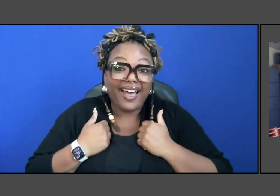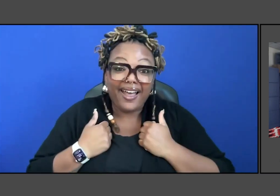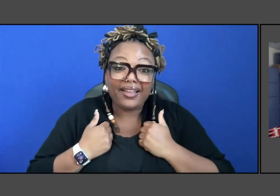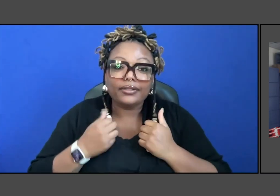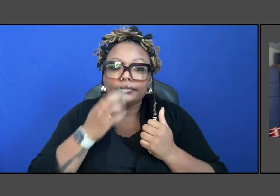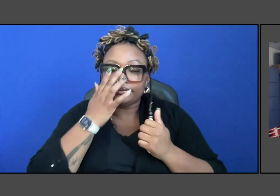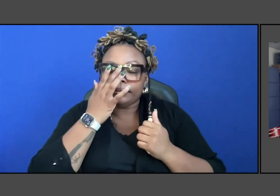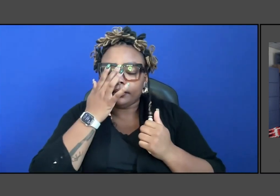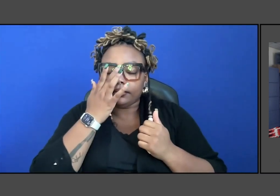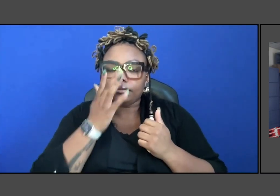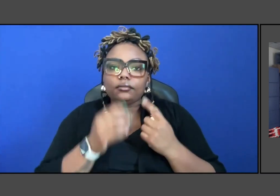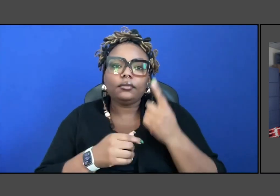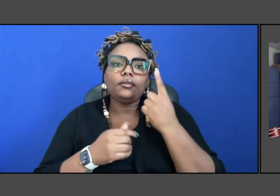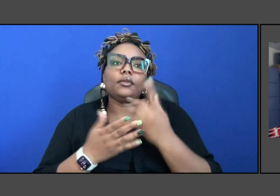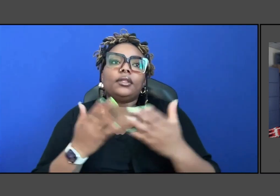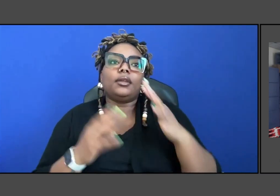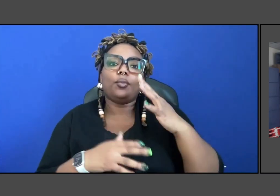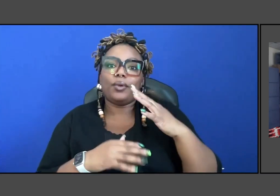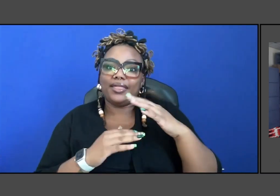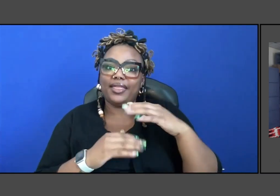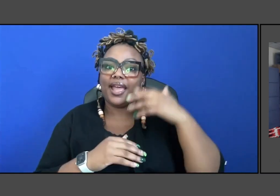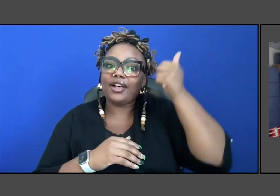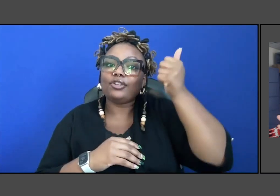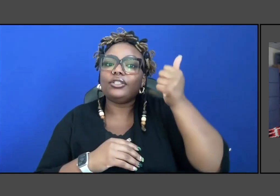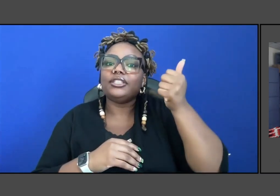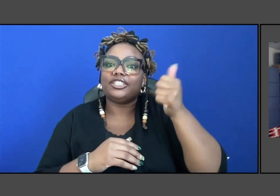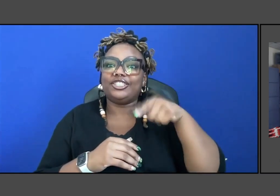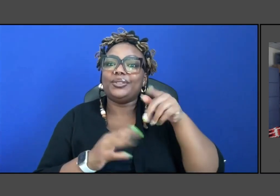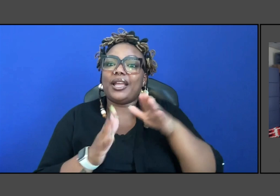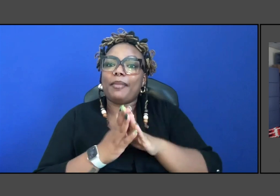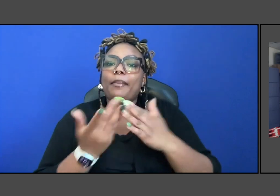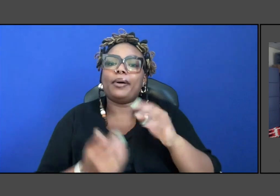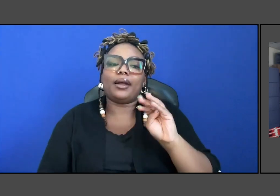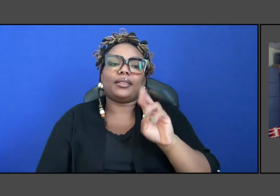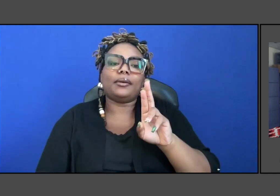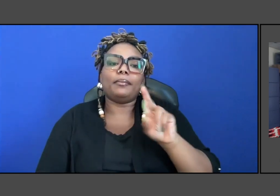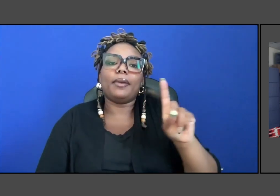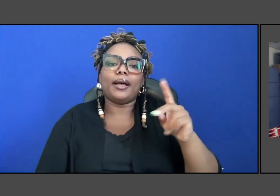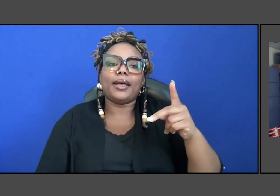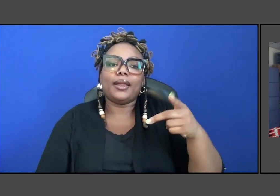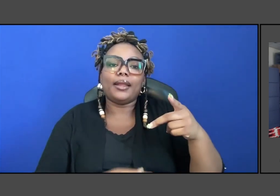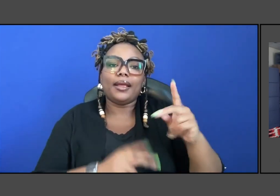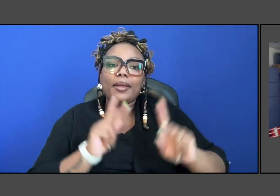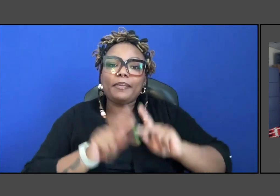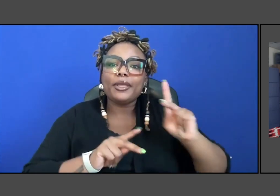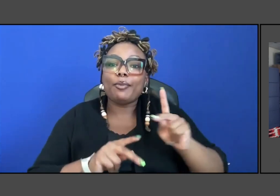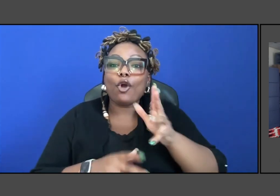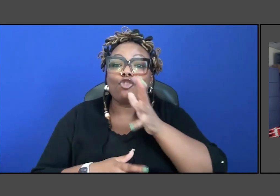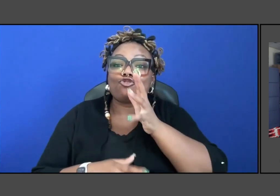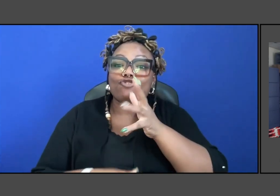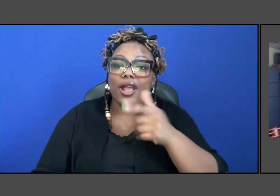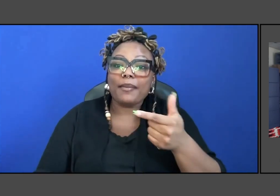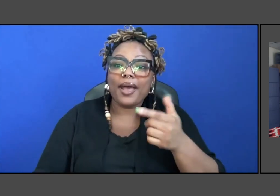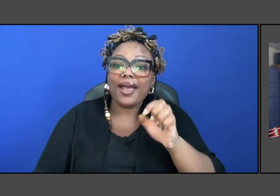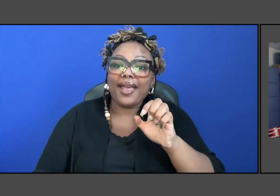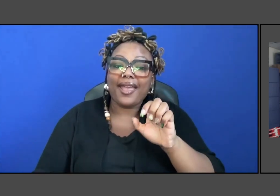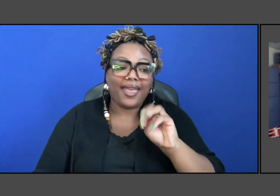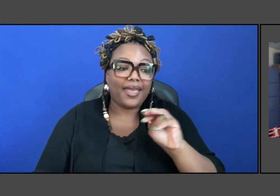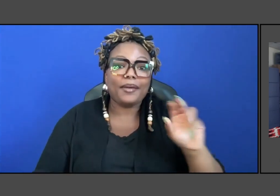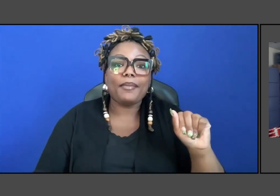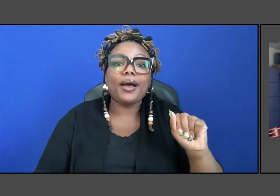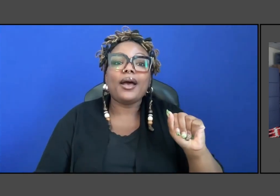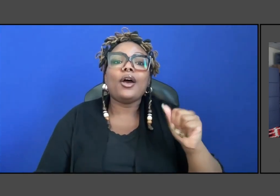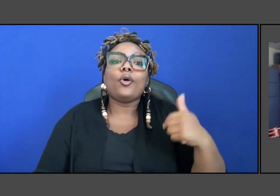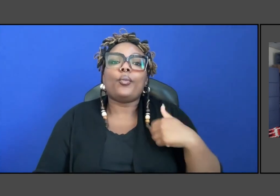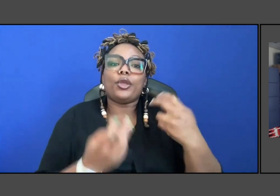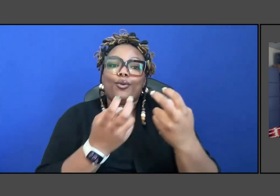elders, she was in my book, The Mud People, and she's in San Antonio, Grandma Emma, and she said, we were in this circle, it was called the Turtle